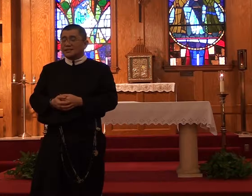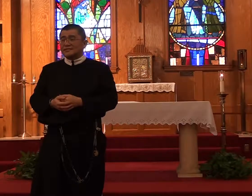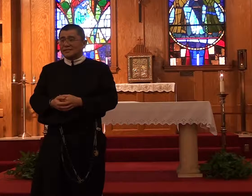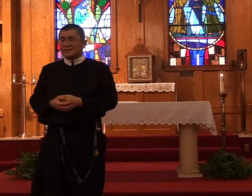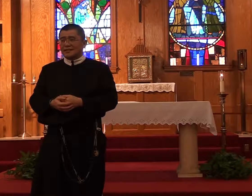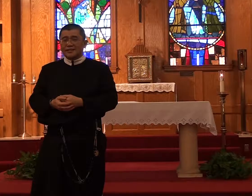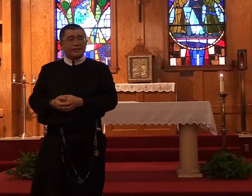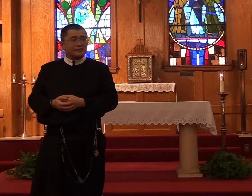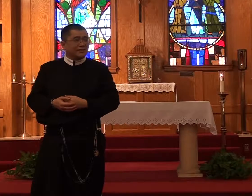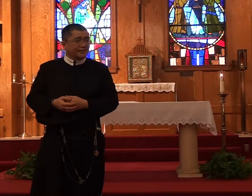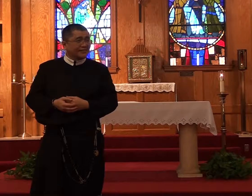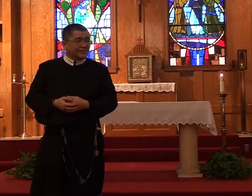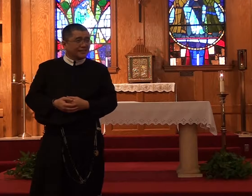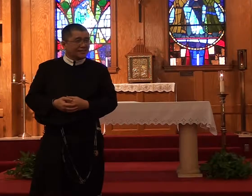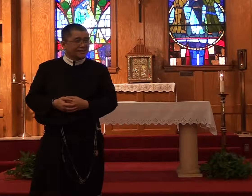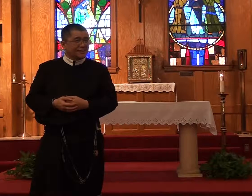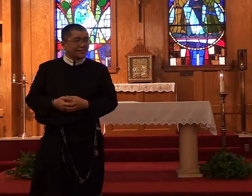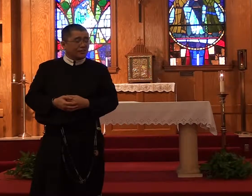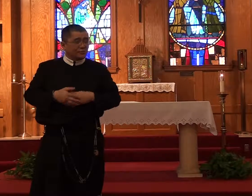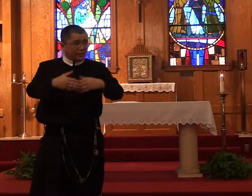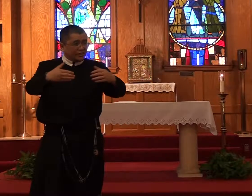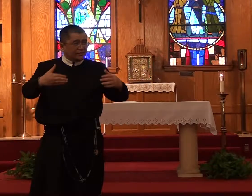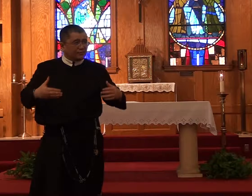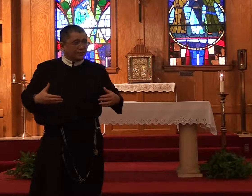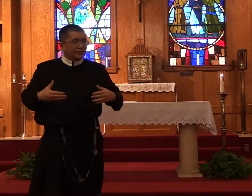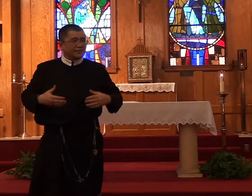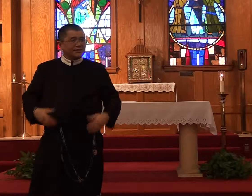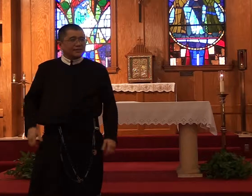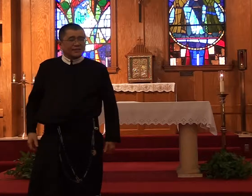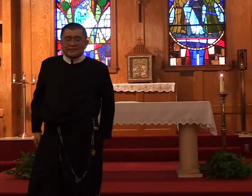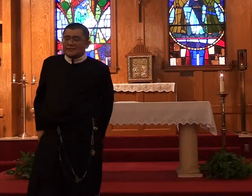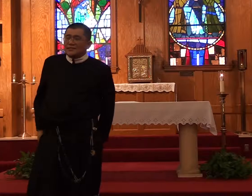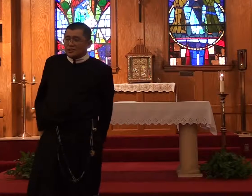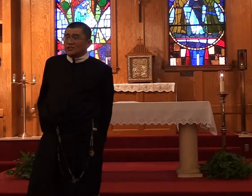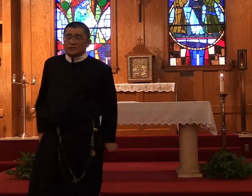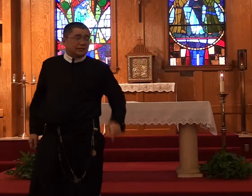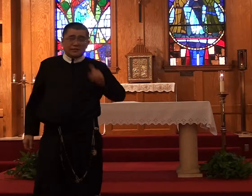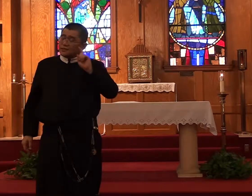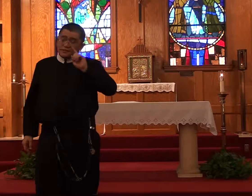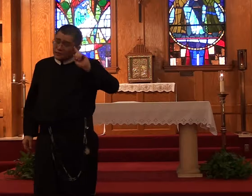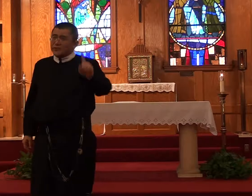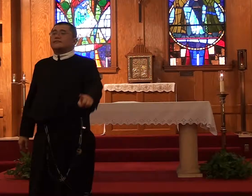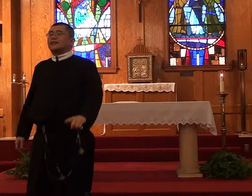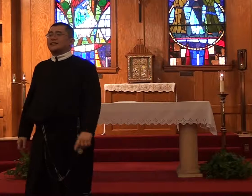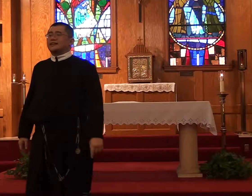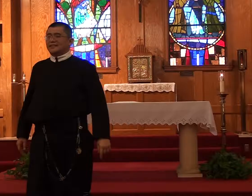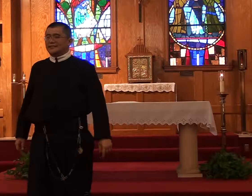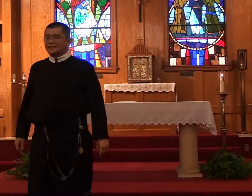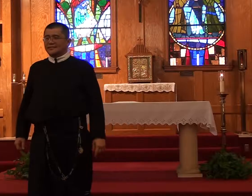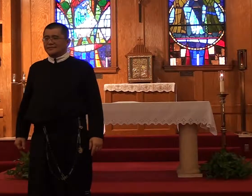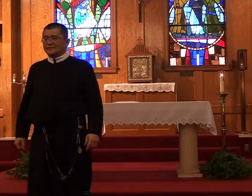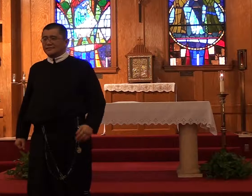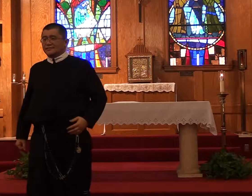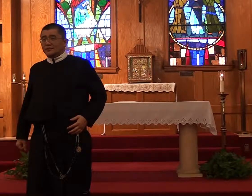Clinton and Hillary, you know that? On her prayer morning. You know, she said, to them directly. Remember